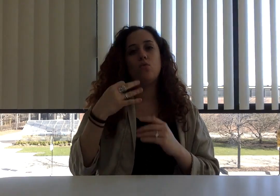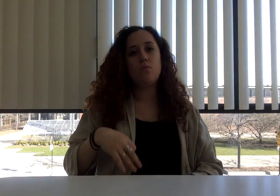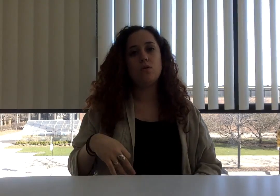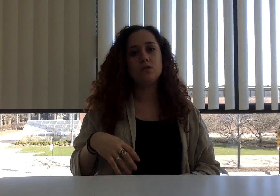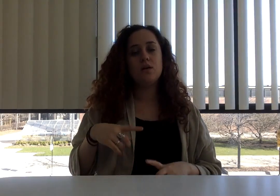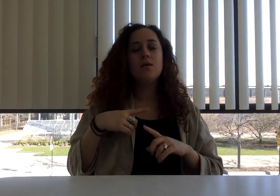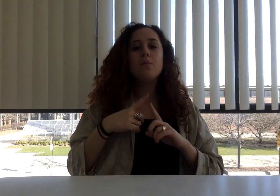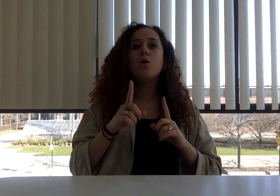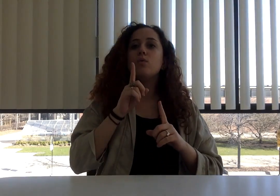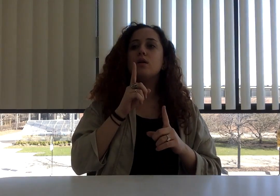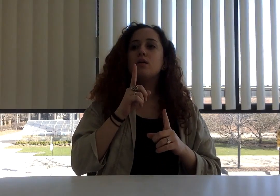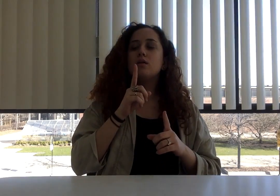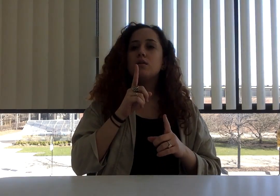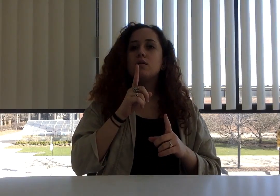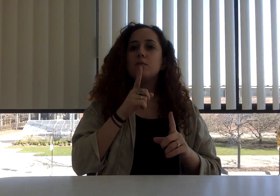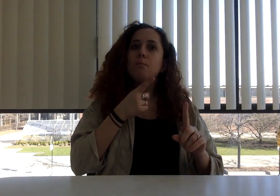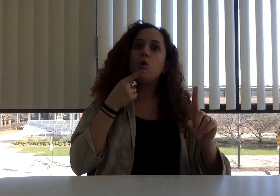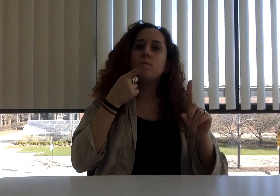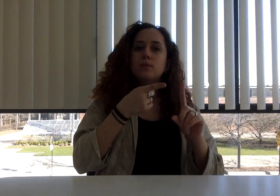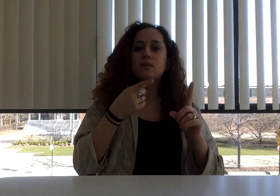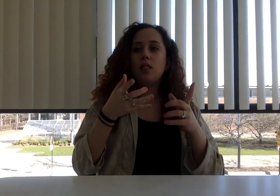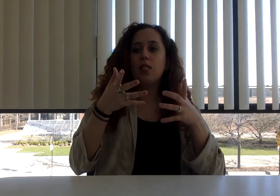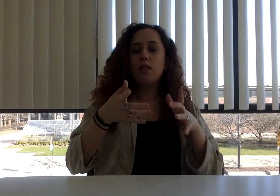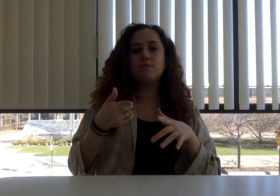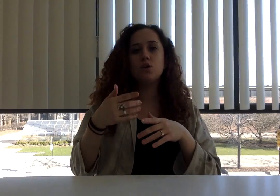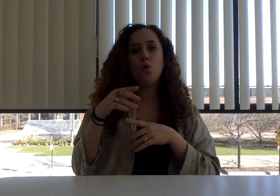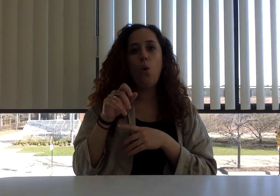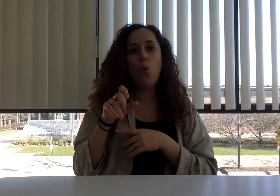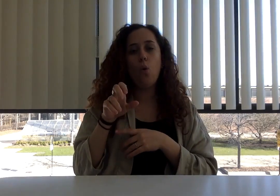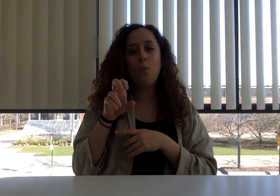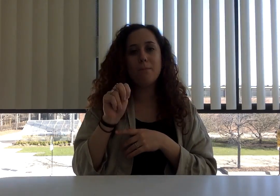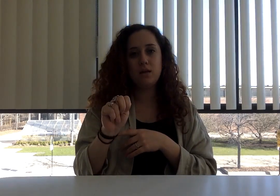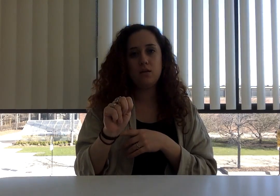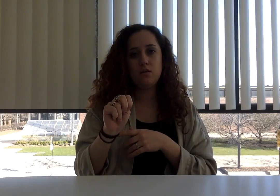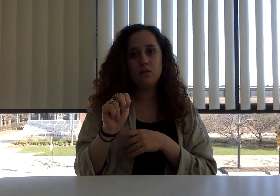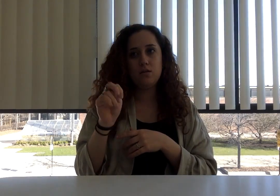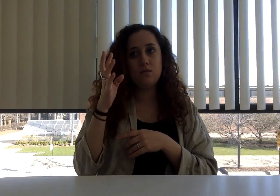because many students did graph it, and the ones that did graph it tended to get the whole thing right.